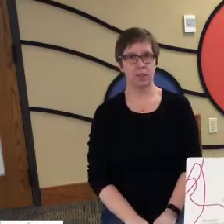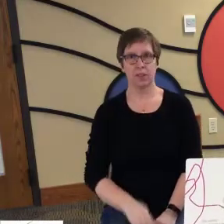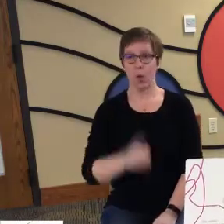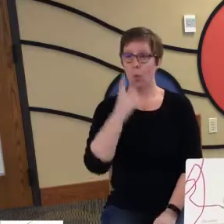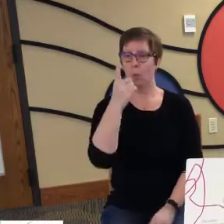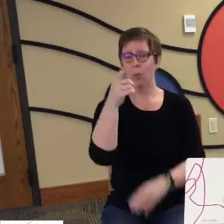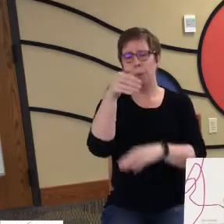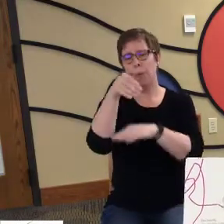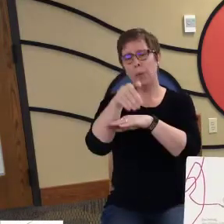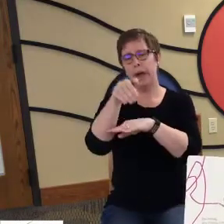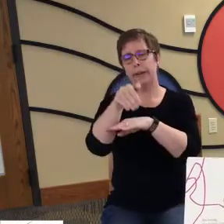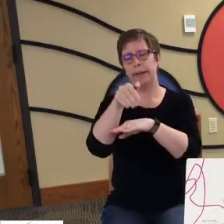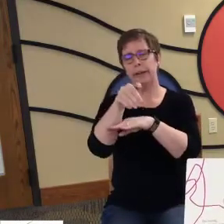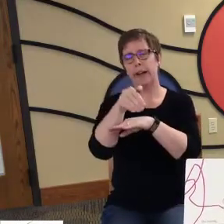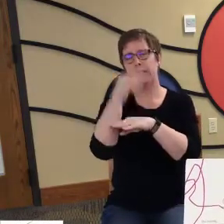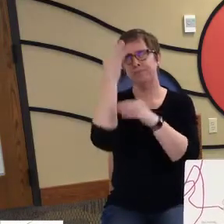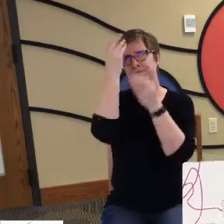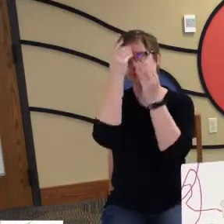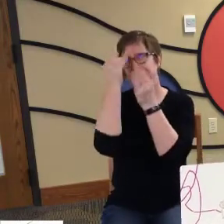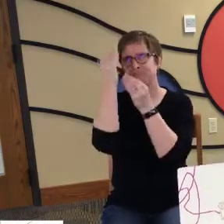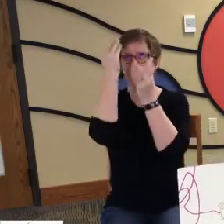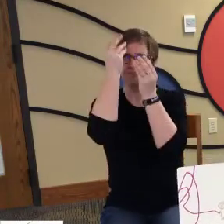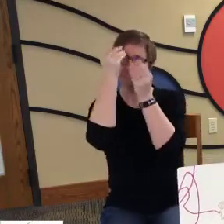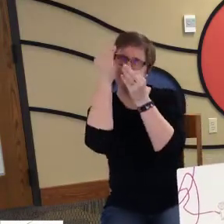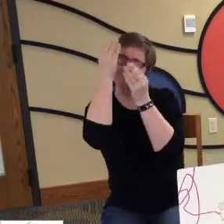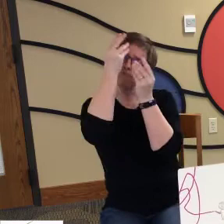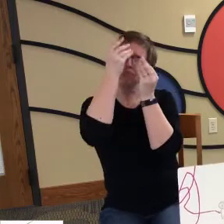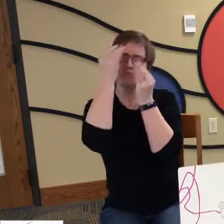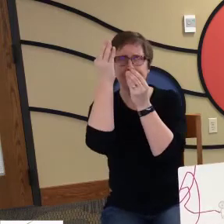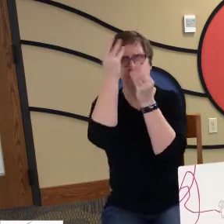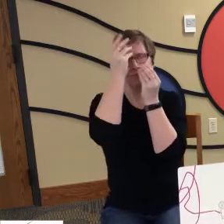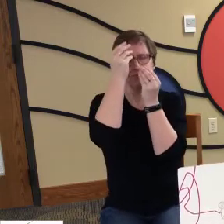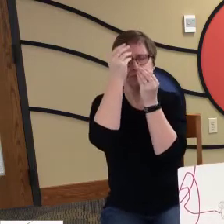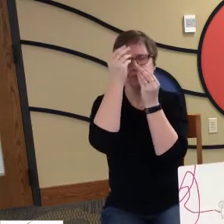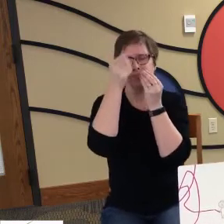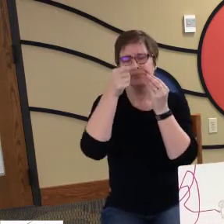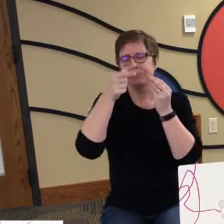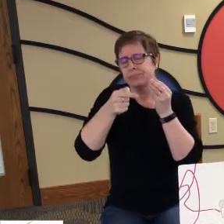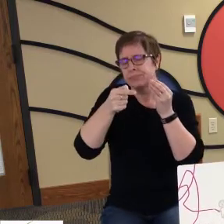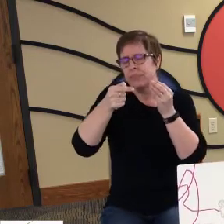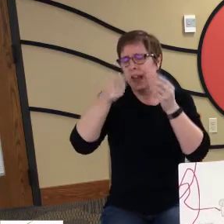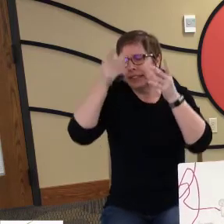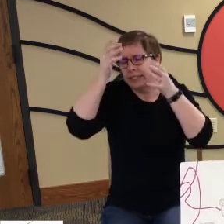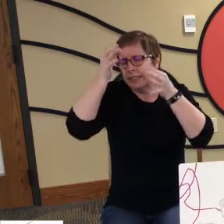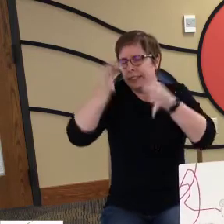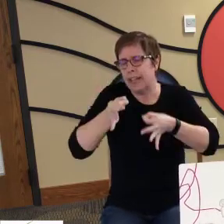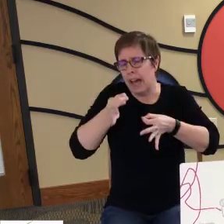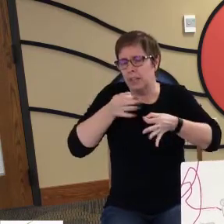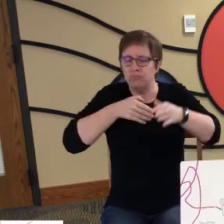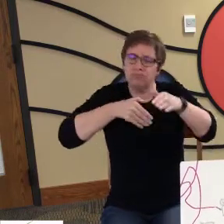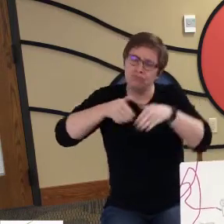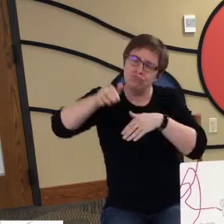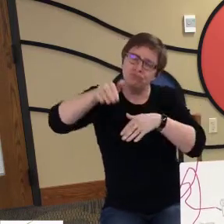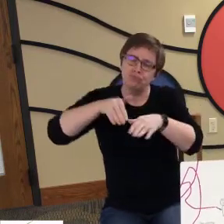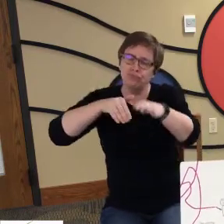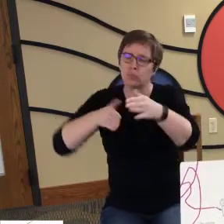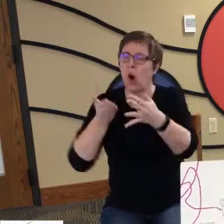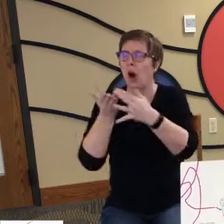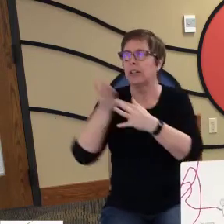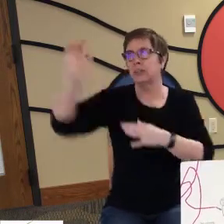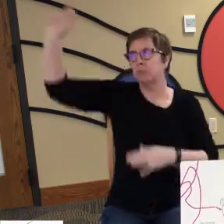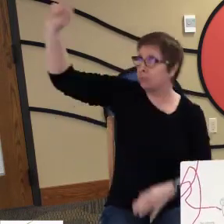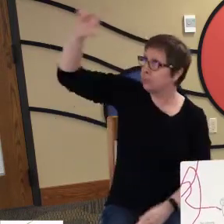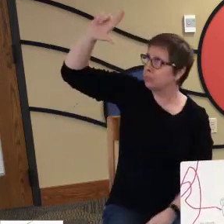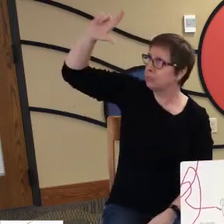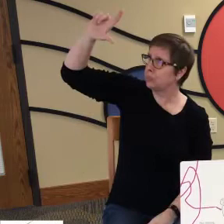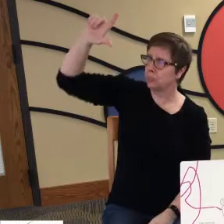One evening, after thinking it over for some time, Harold decided to go for a walk in the moonlight.